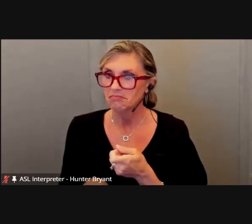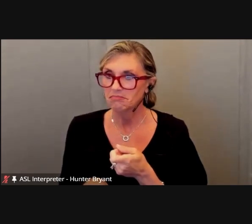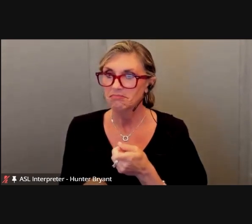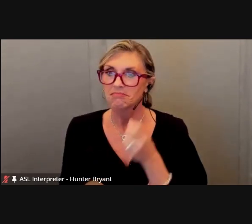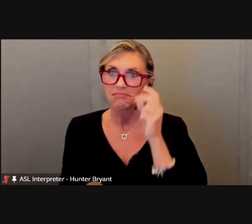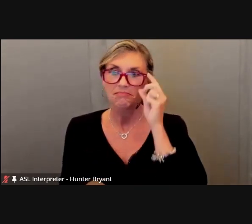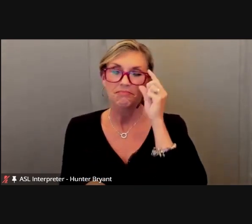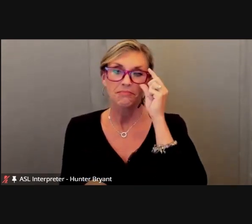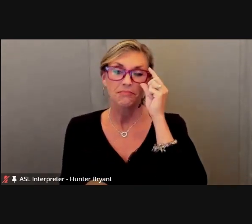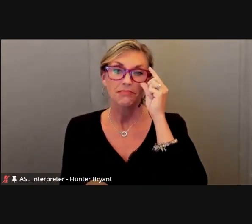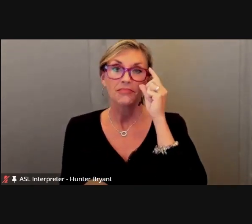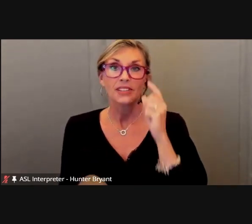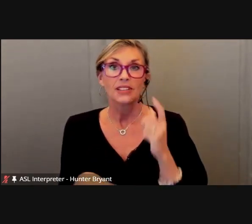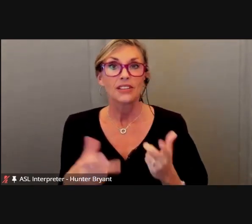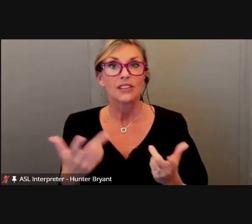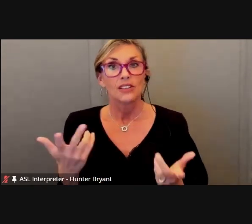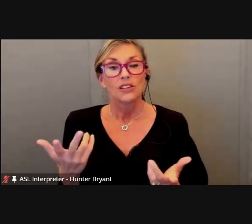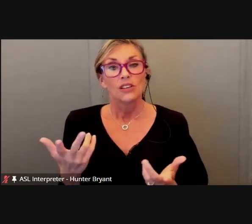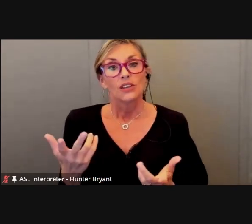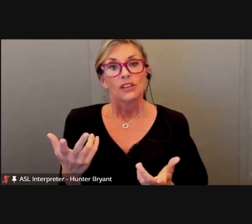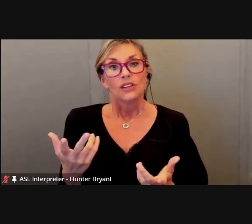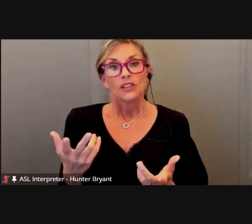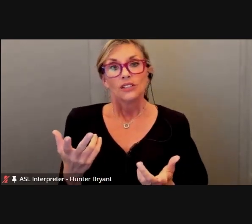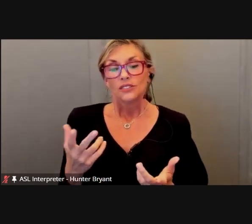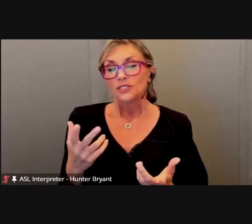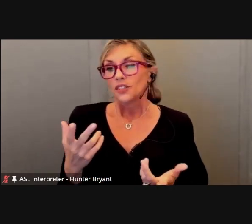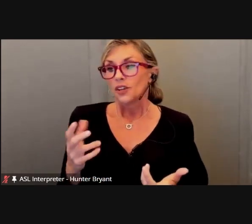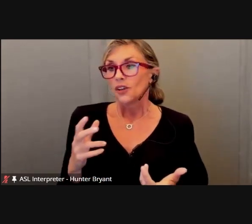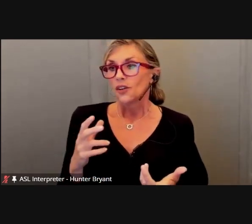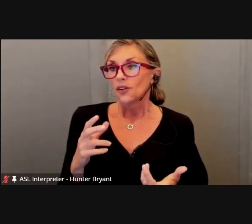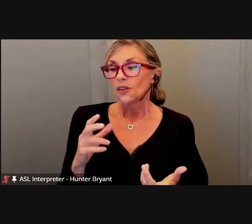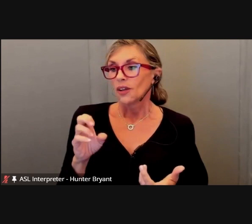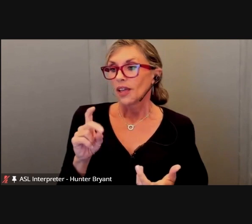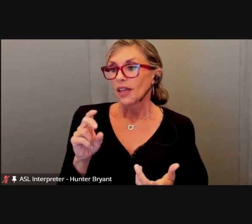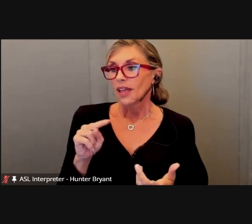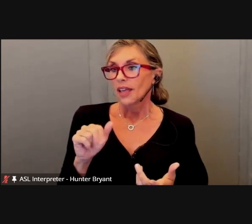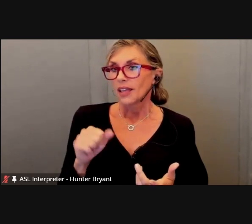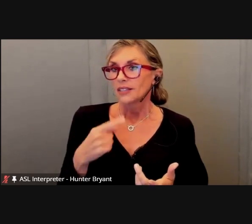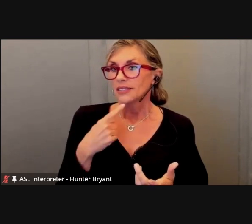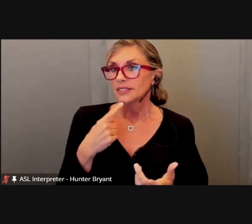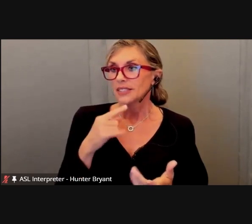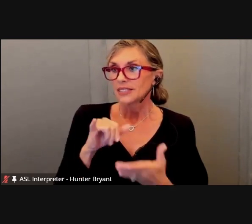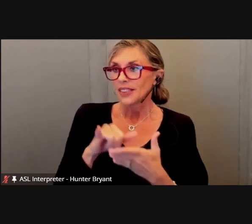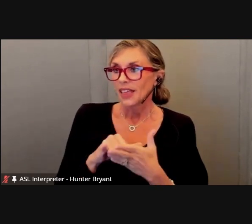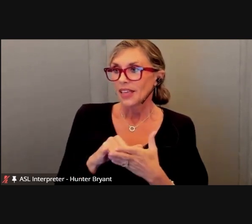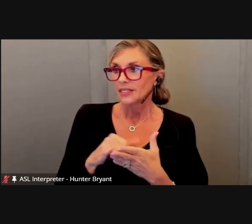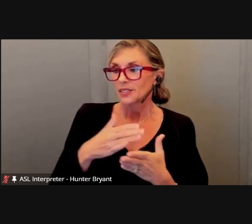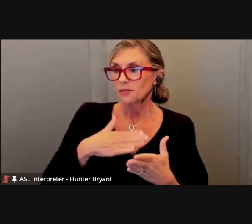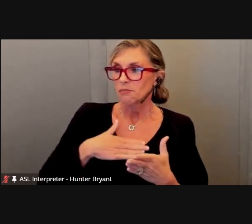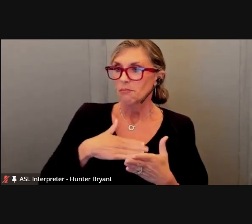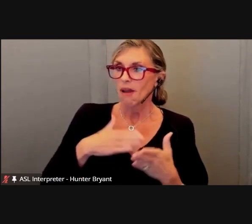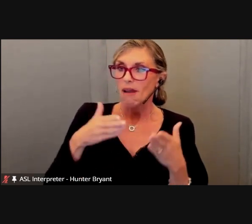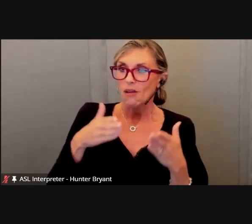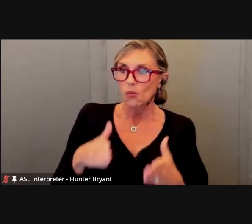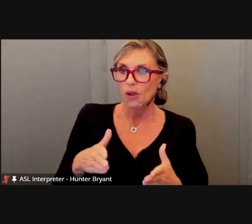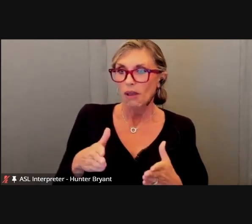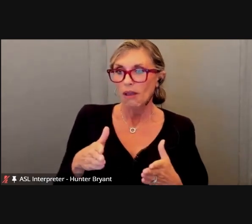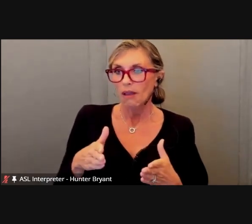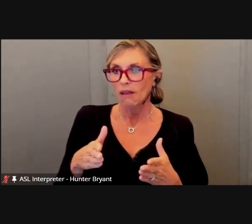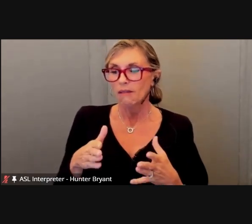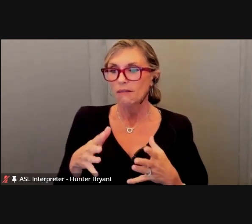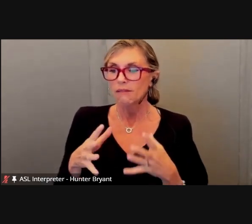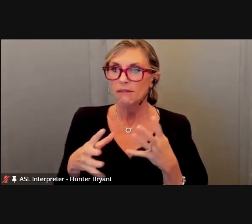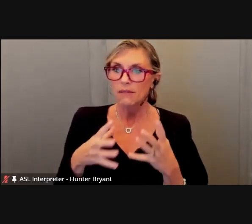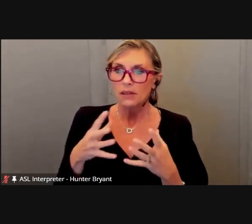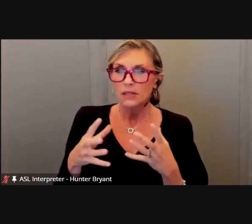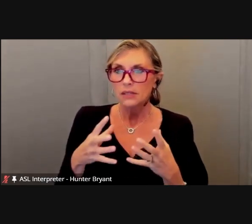So that was my way of wrapping around that form, that template or tool was my way of wrapping my